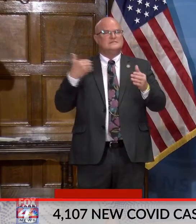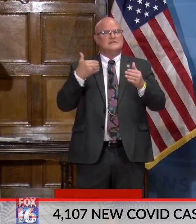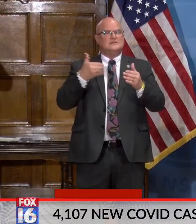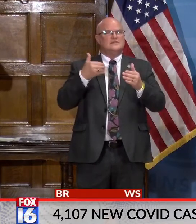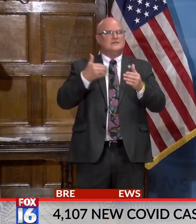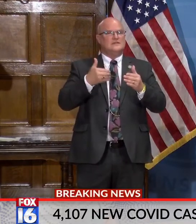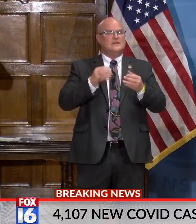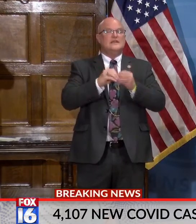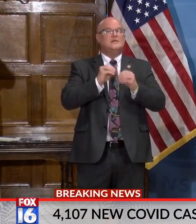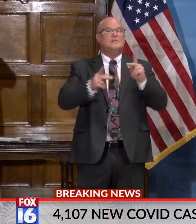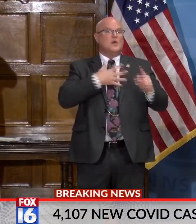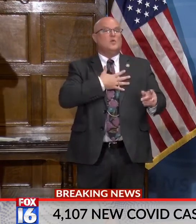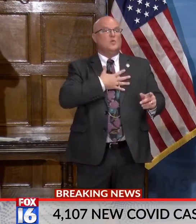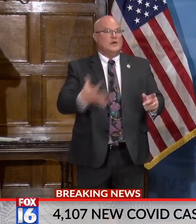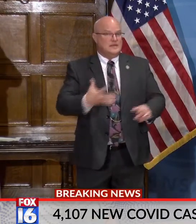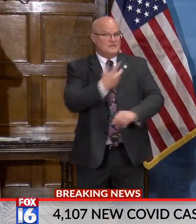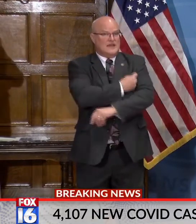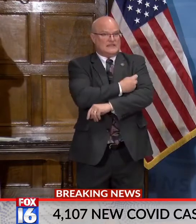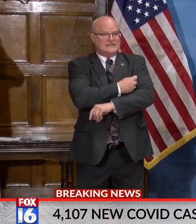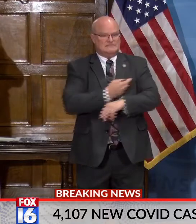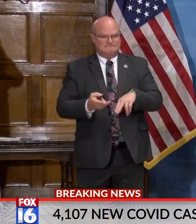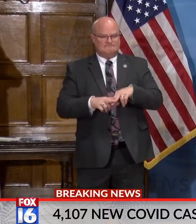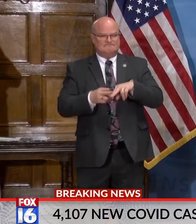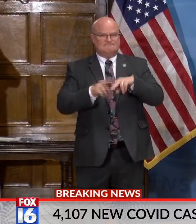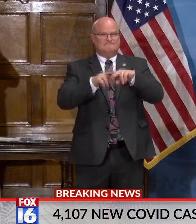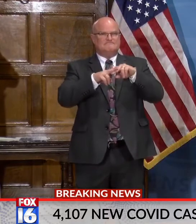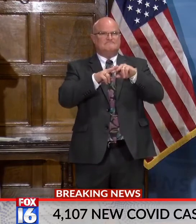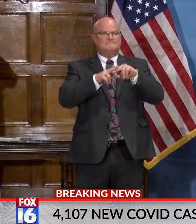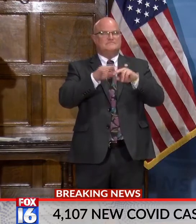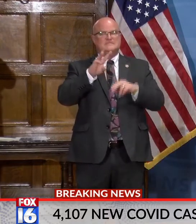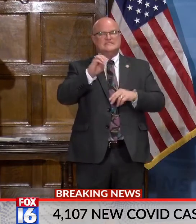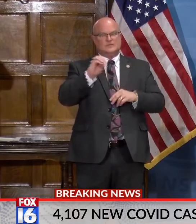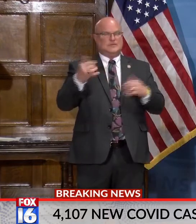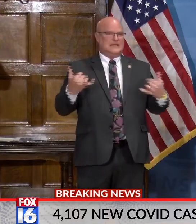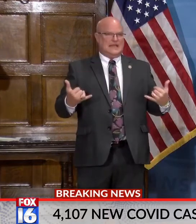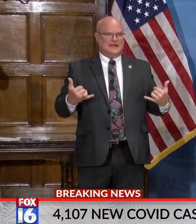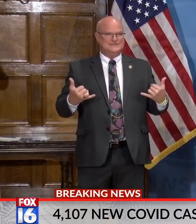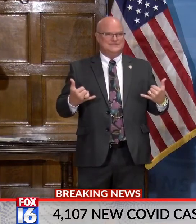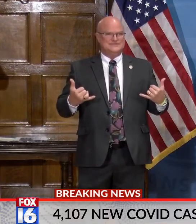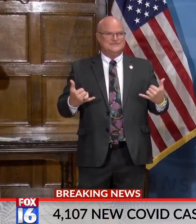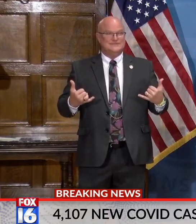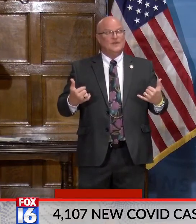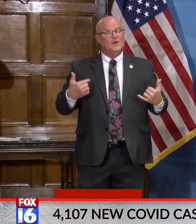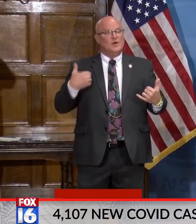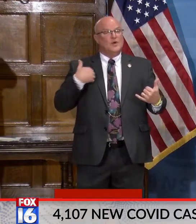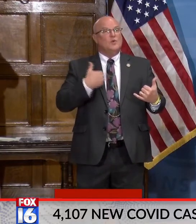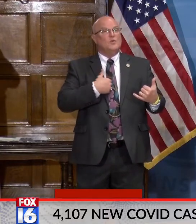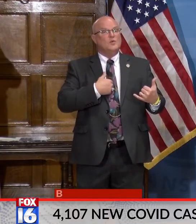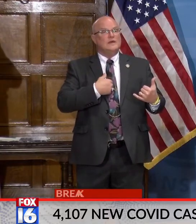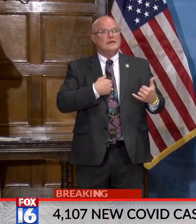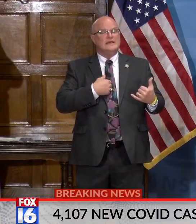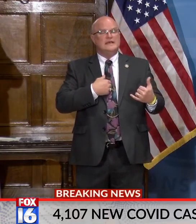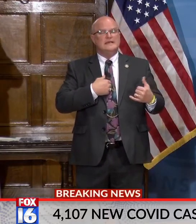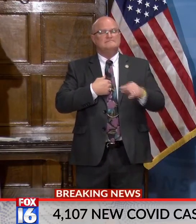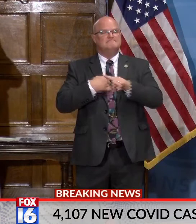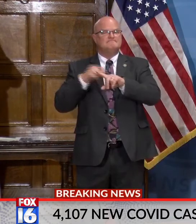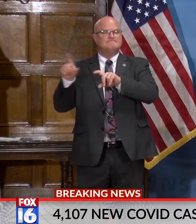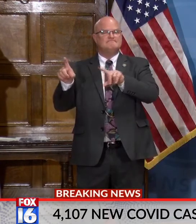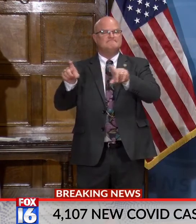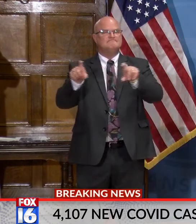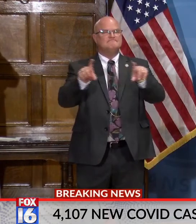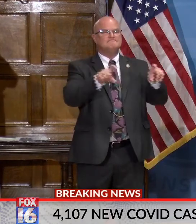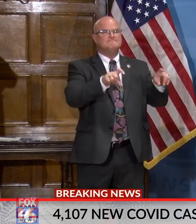the number of people who are willing to get the vaccine has increased and is approaching 60%. We surveyed our employees at